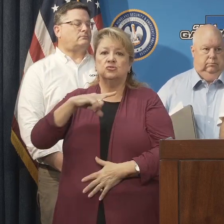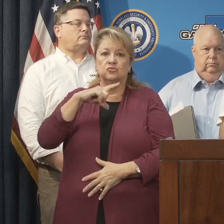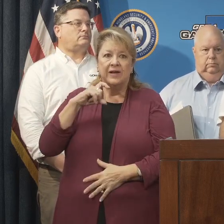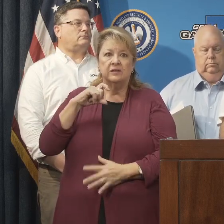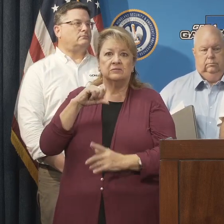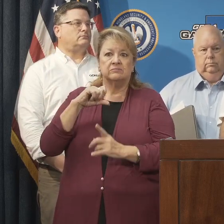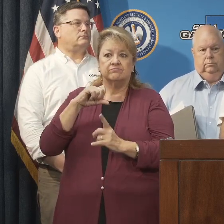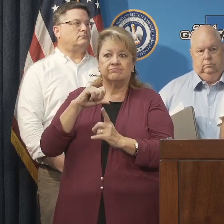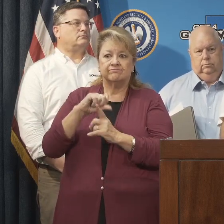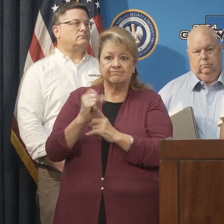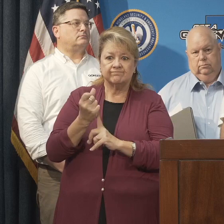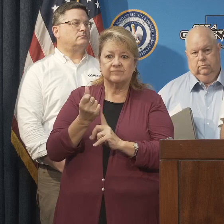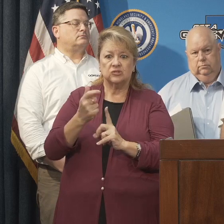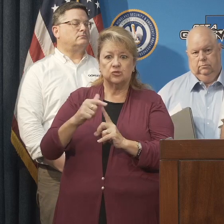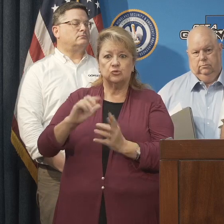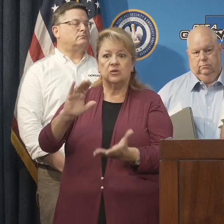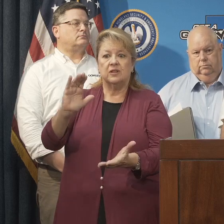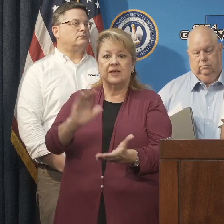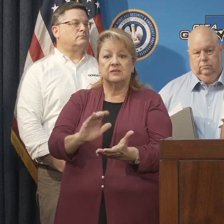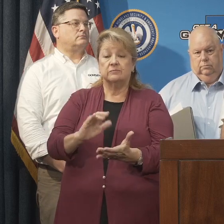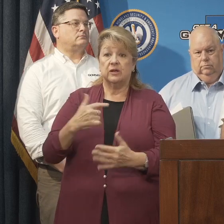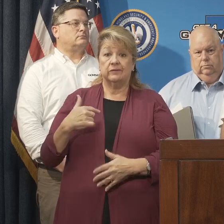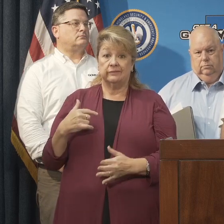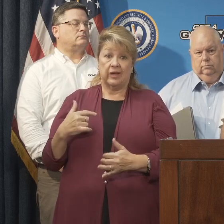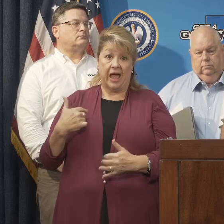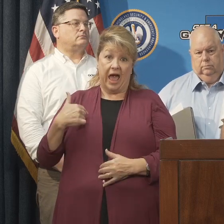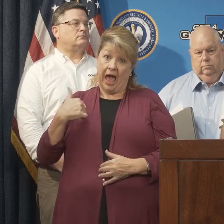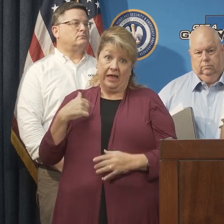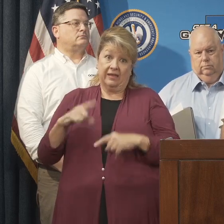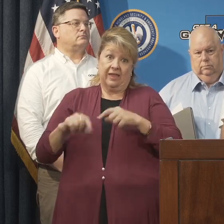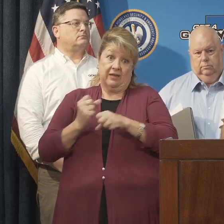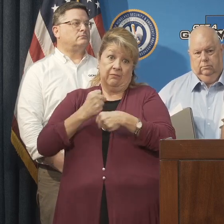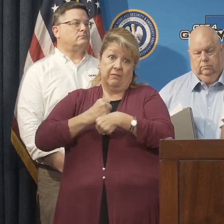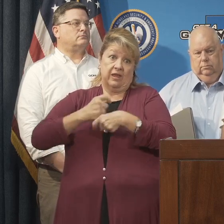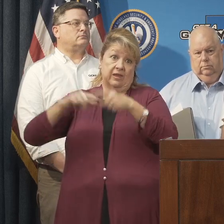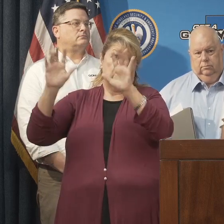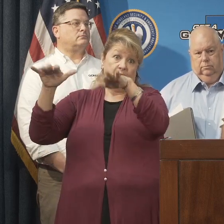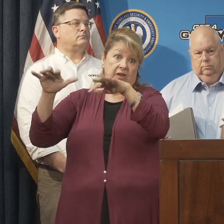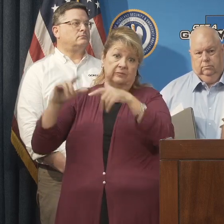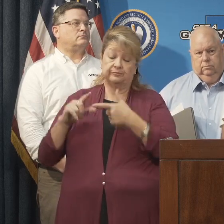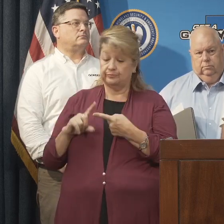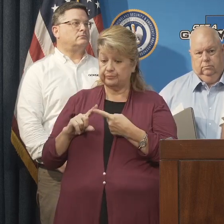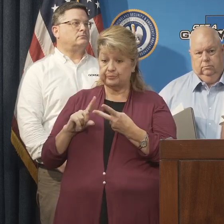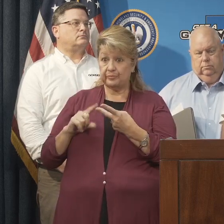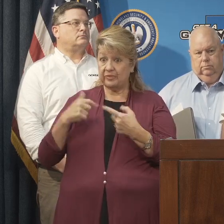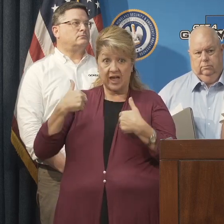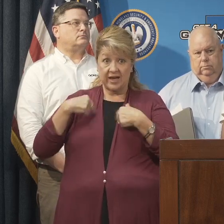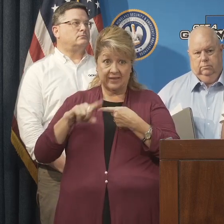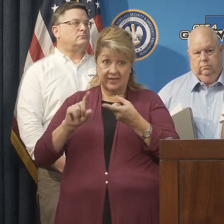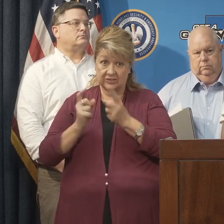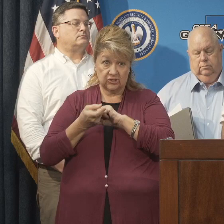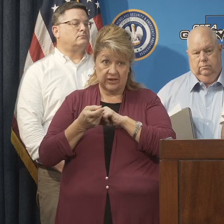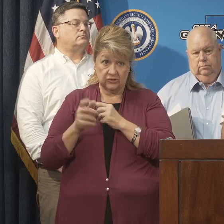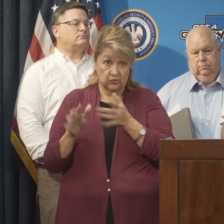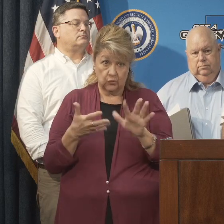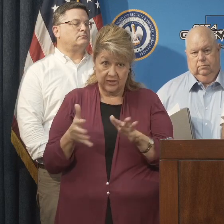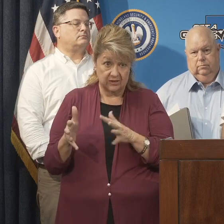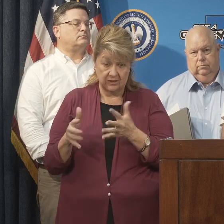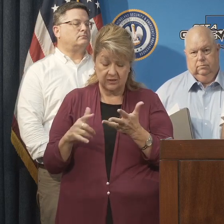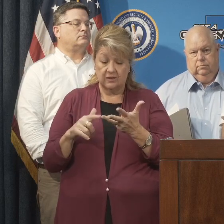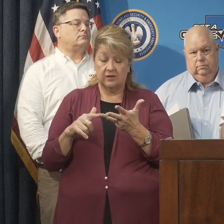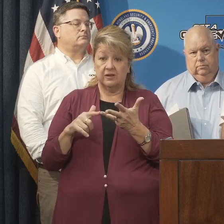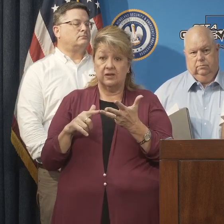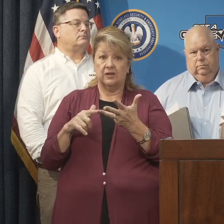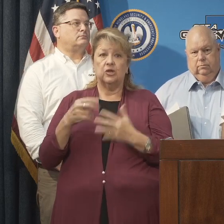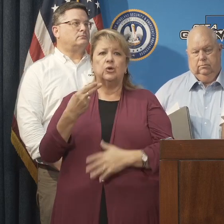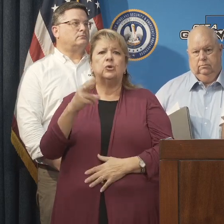conditions. But at the end of the day, we can't make it rain. We can't change the wind, the temperature, the relative